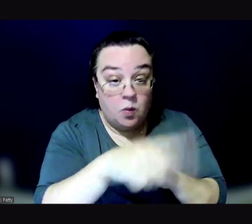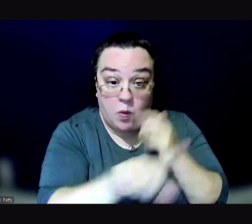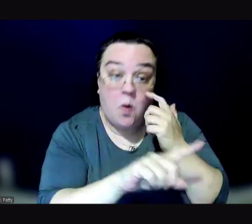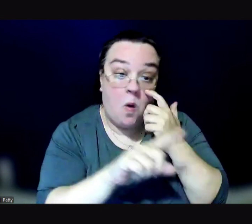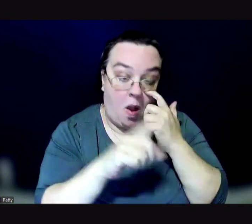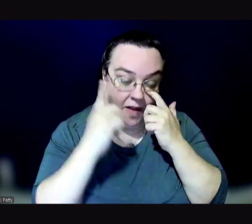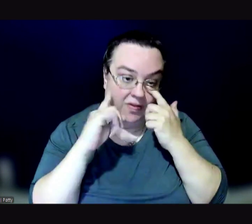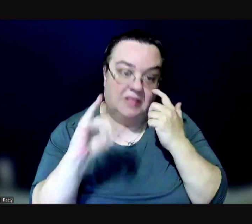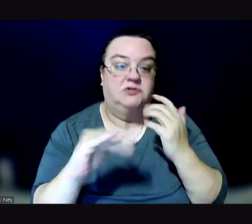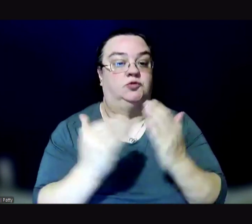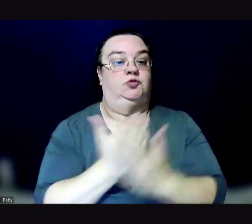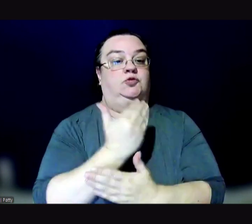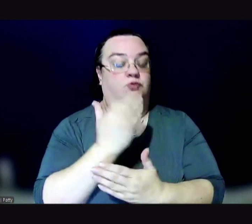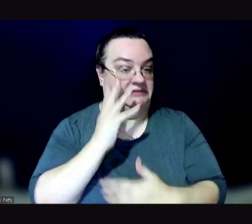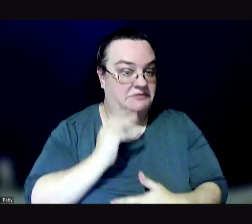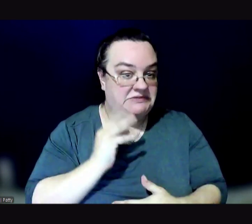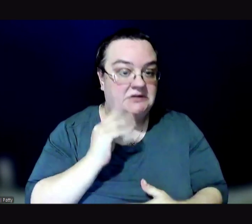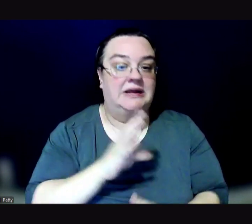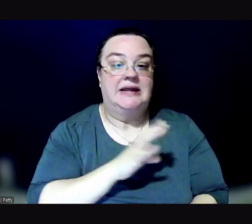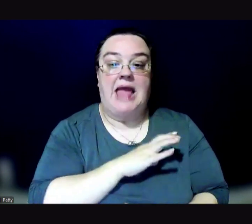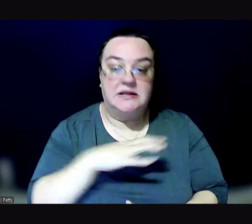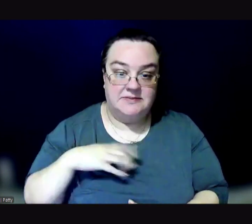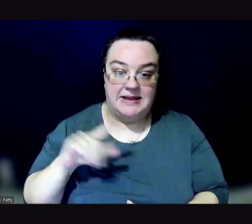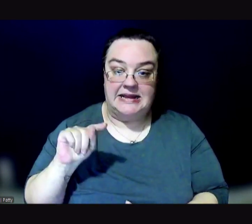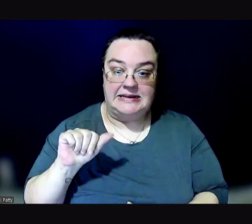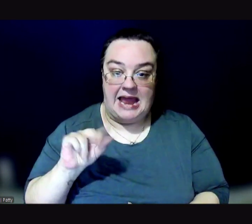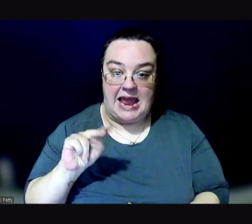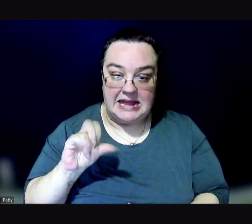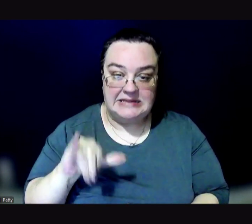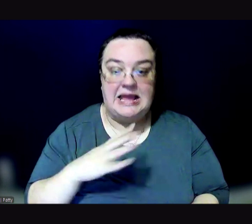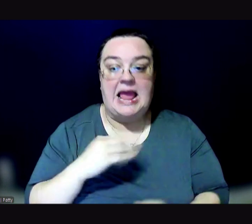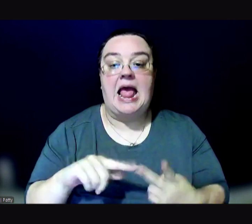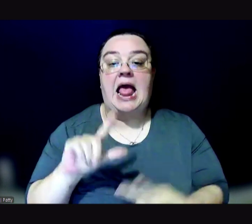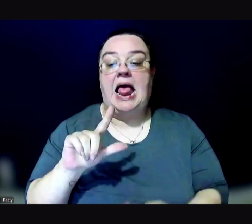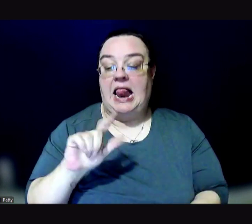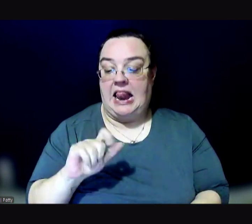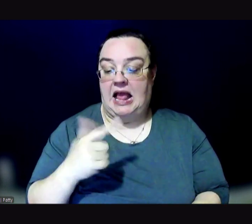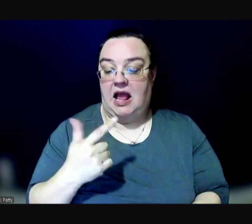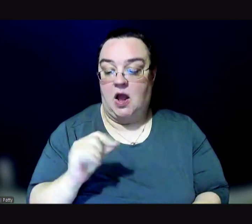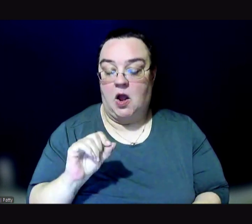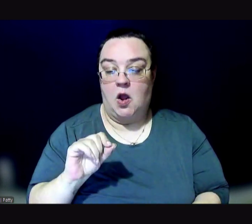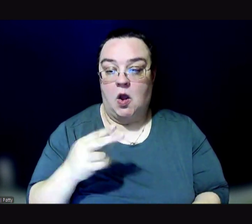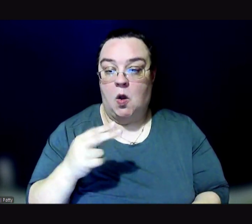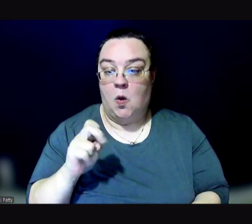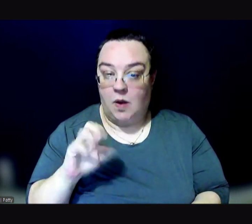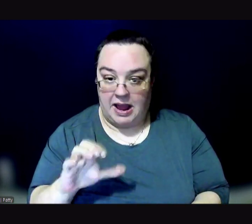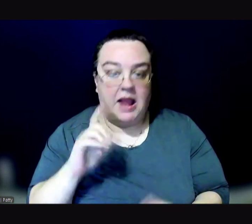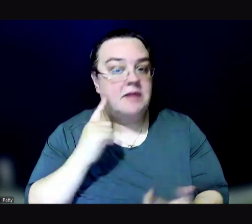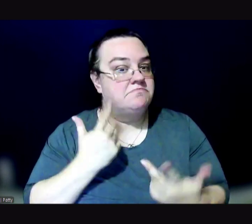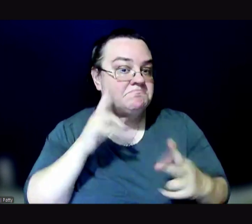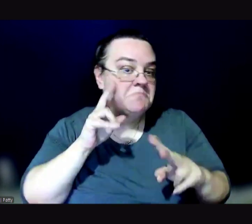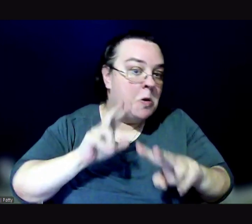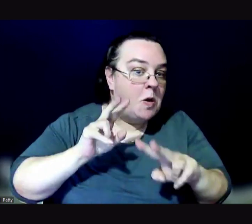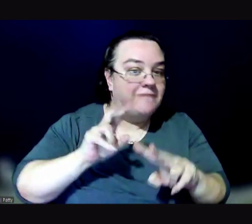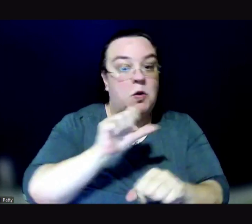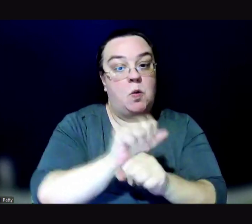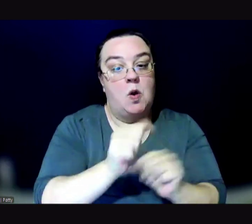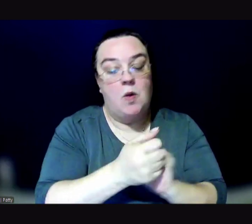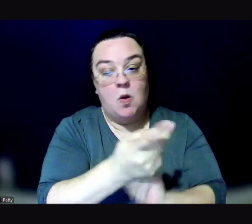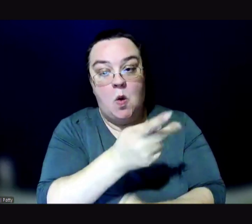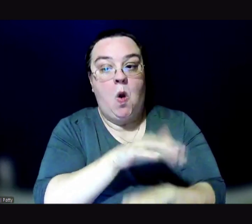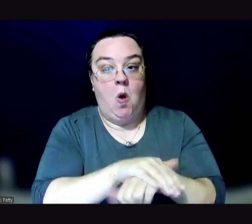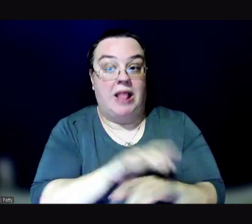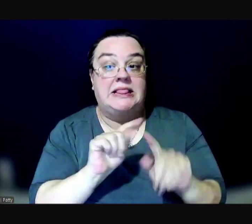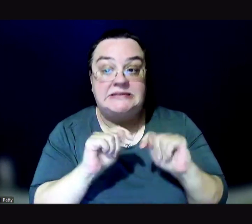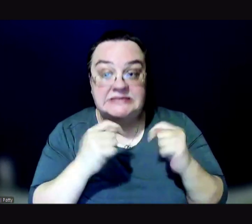journey. Council members Tansey and LeGloek, look forward to working with you on the team.